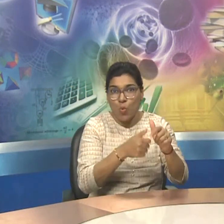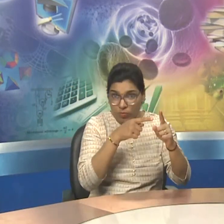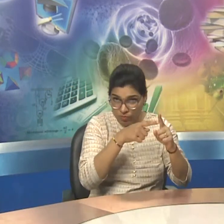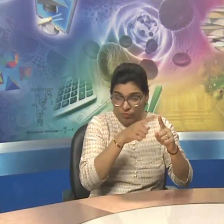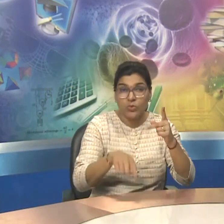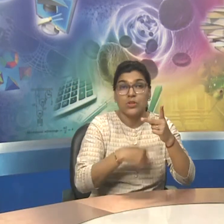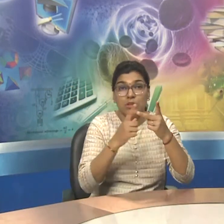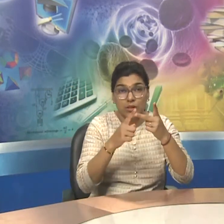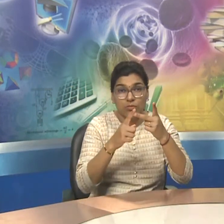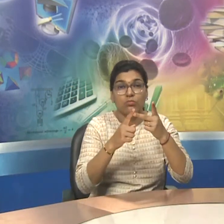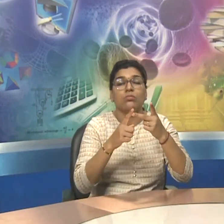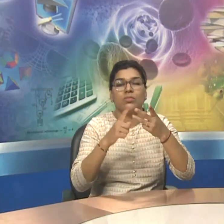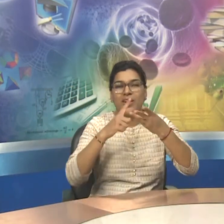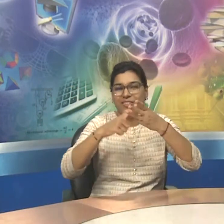the executive